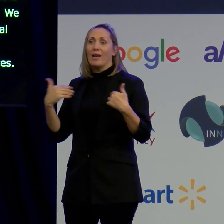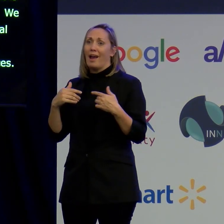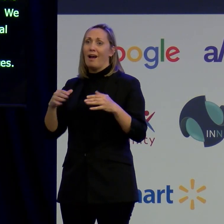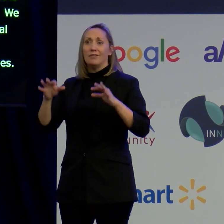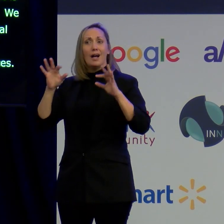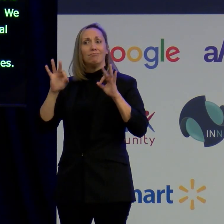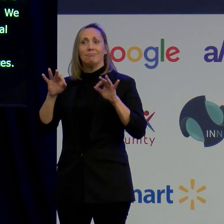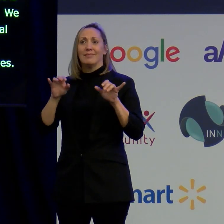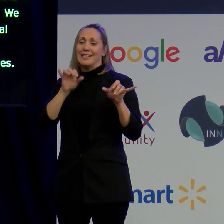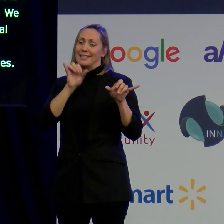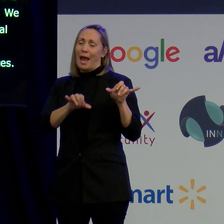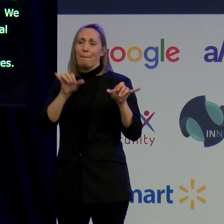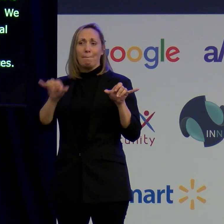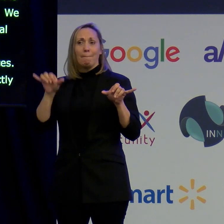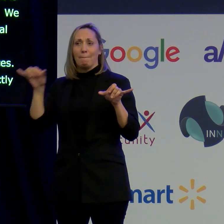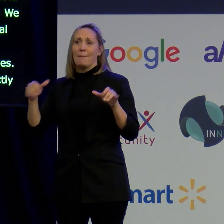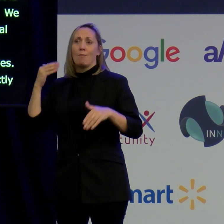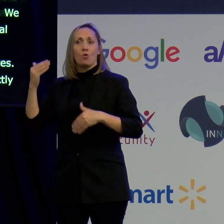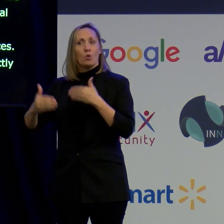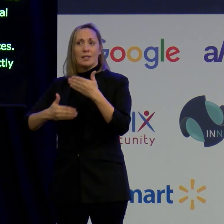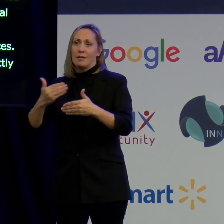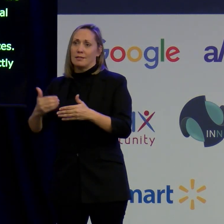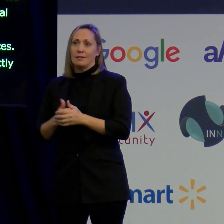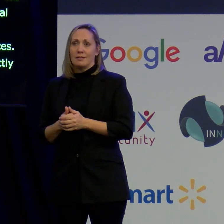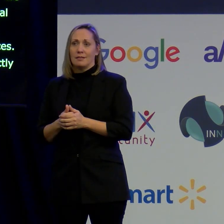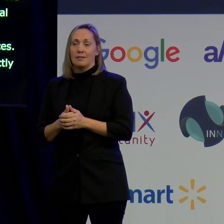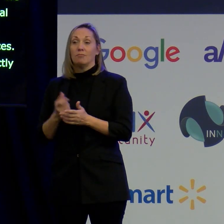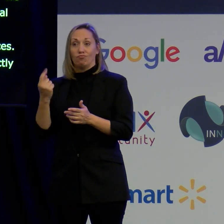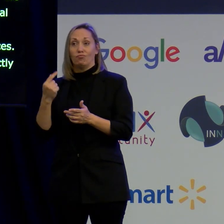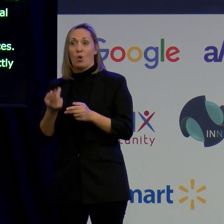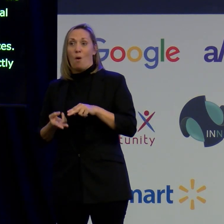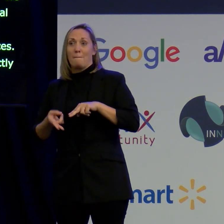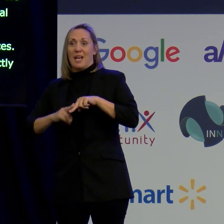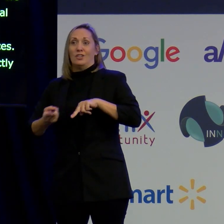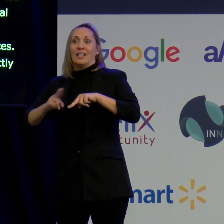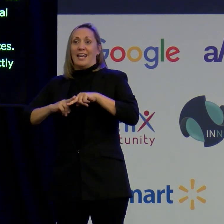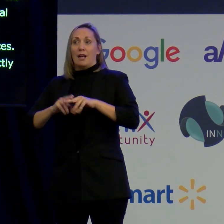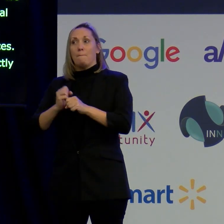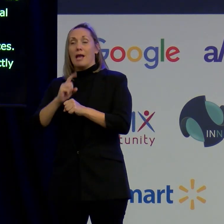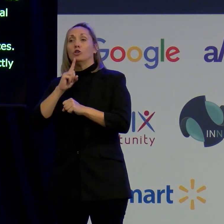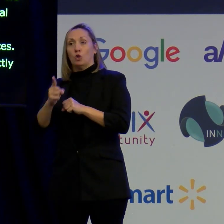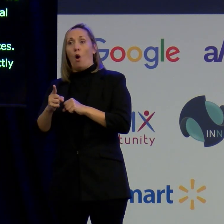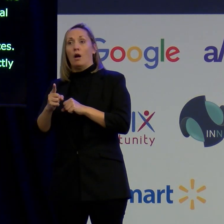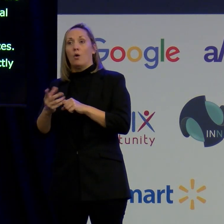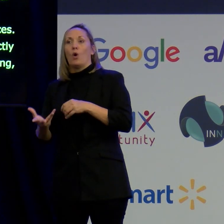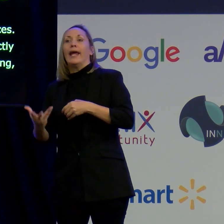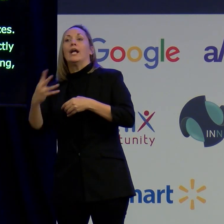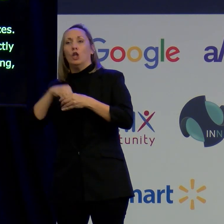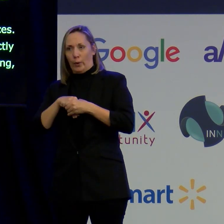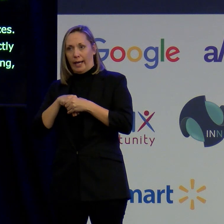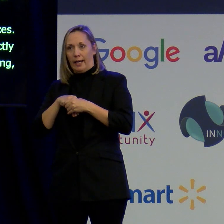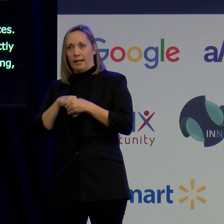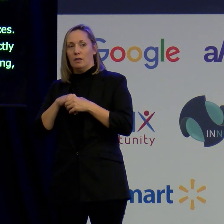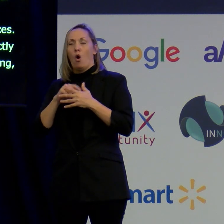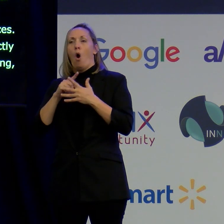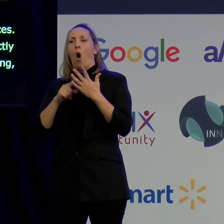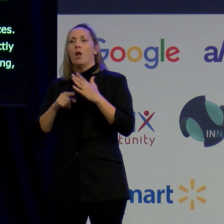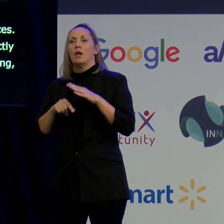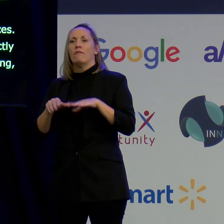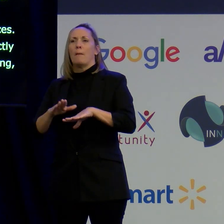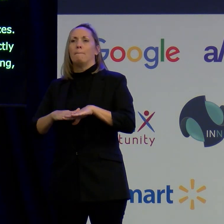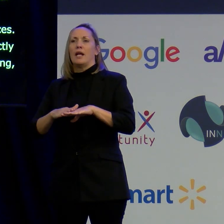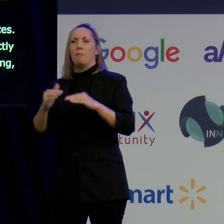exactly the same process with. We're building and ensuring that we're including all of the minimum